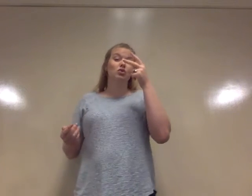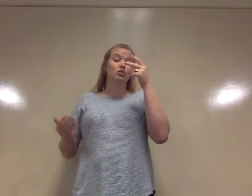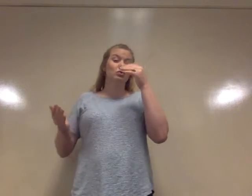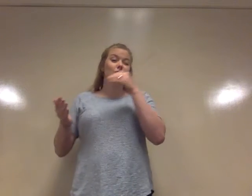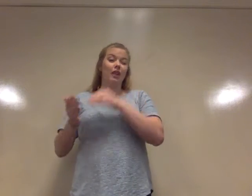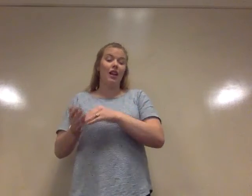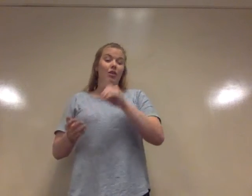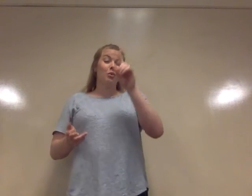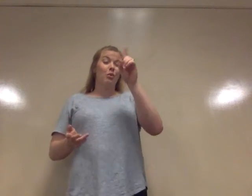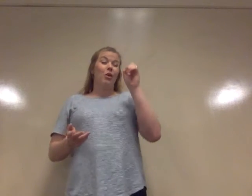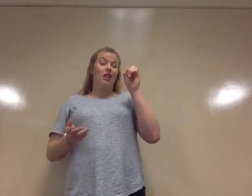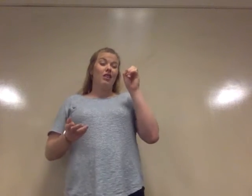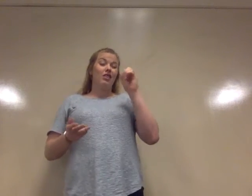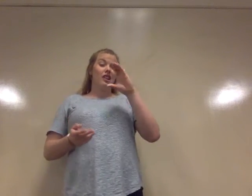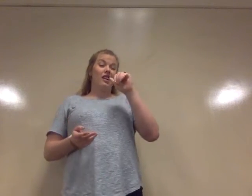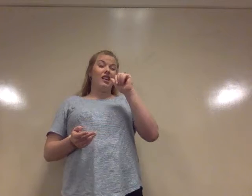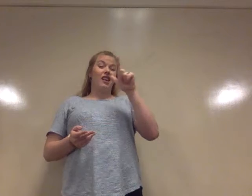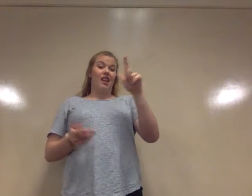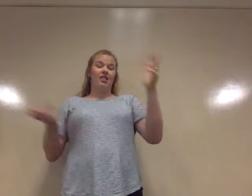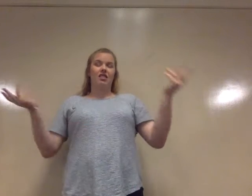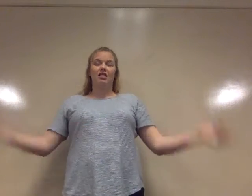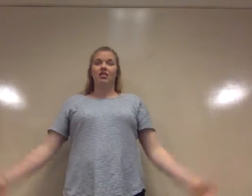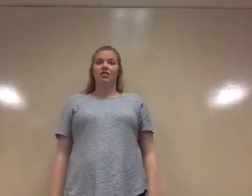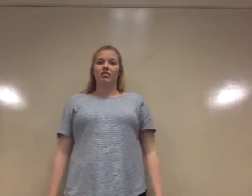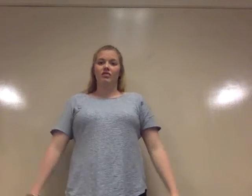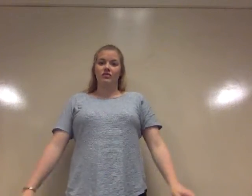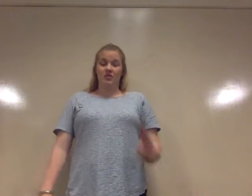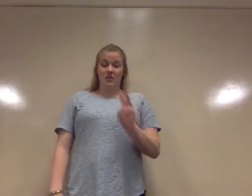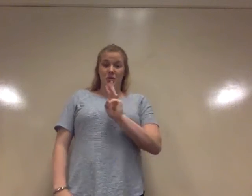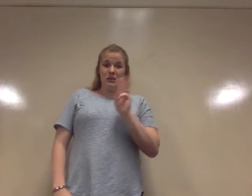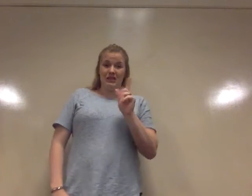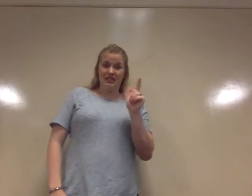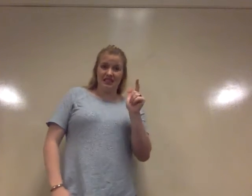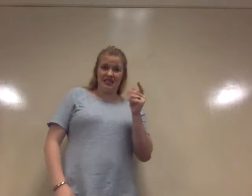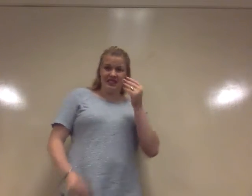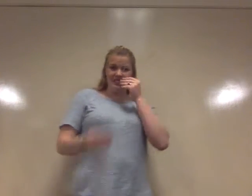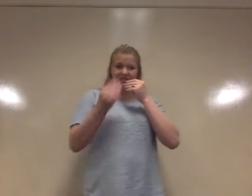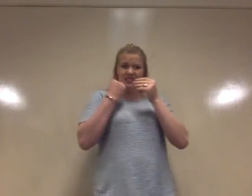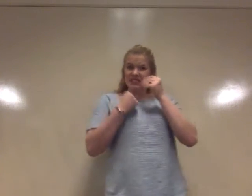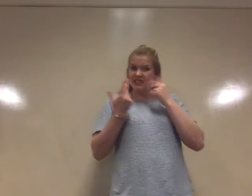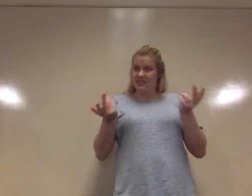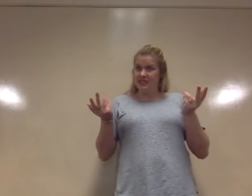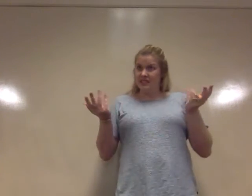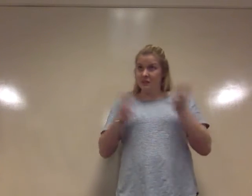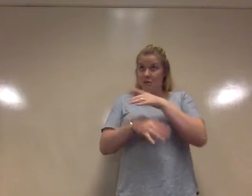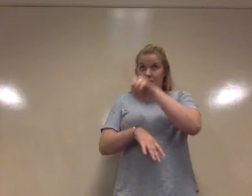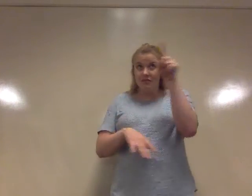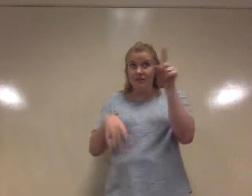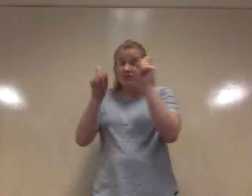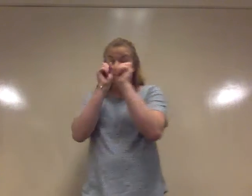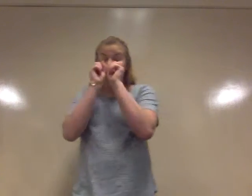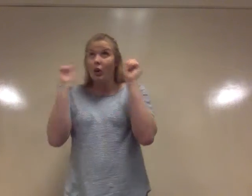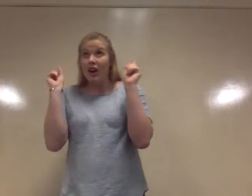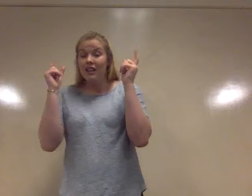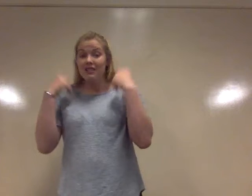2,120 calories. Clearly, the Western diet is taking a toll. This should serve as a wake-up call. We have a growing problem, and the